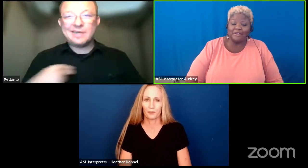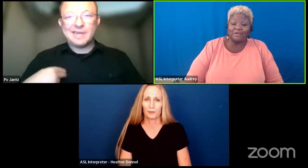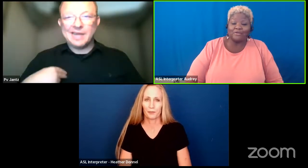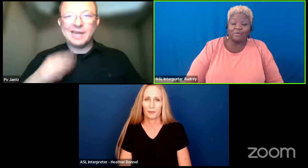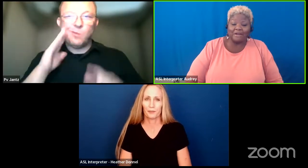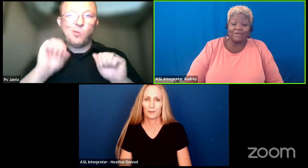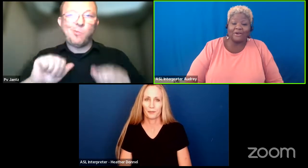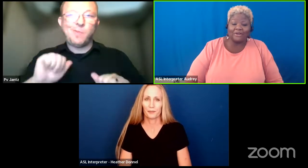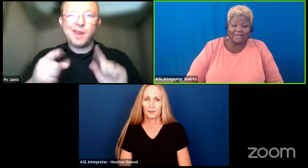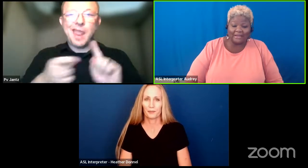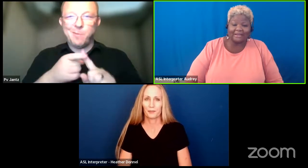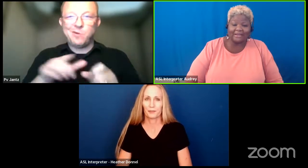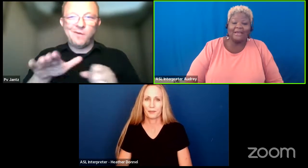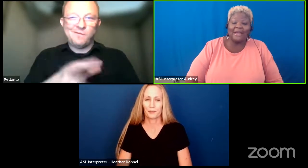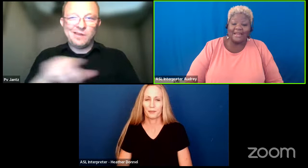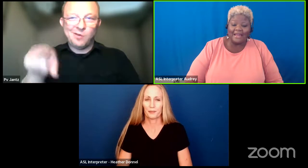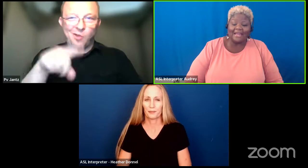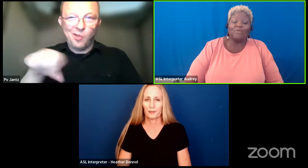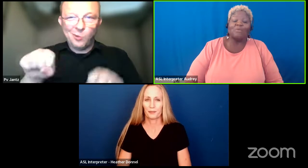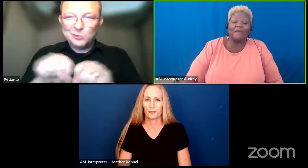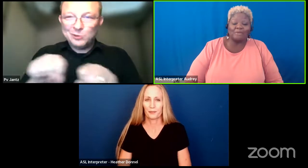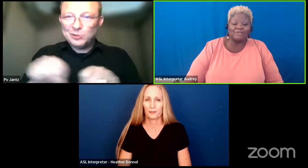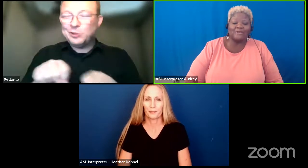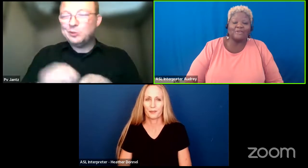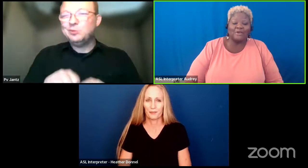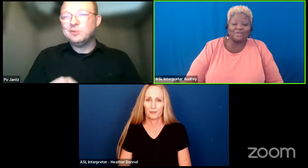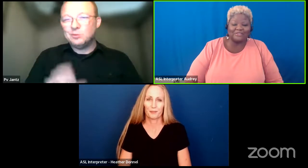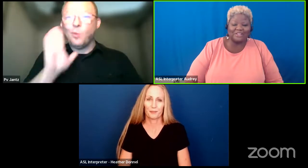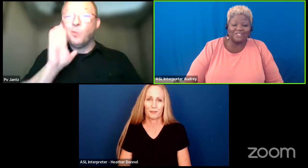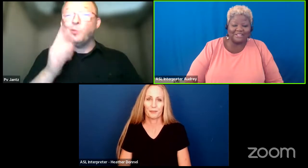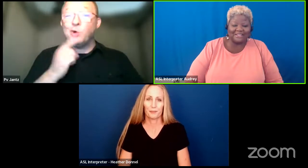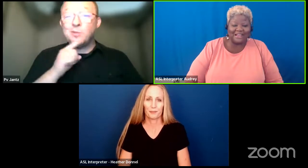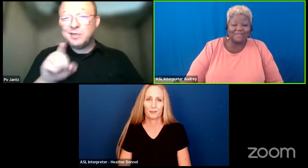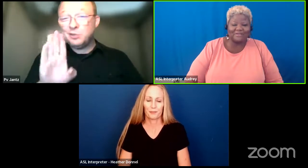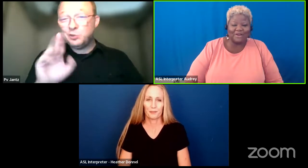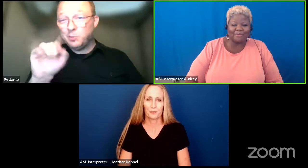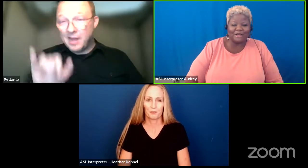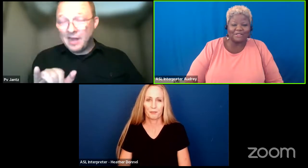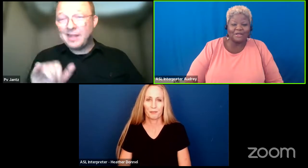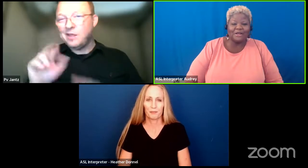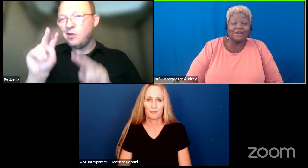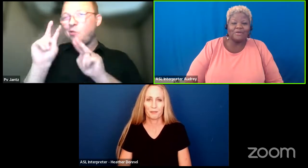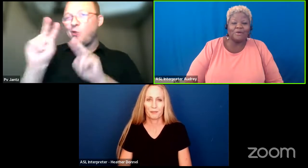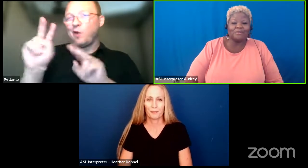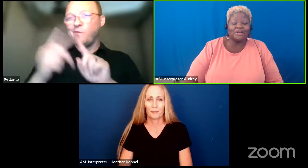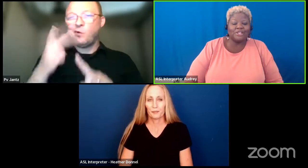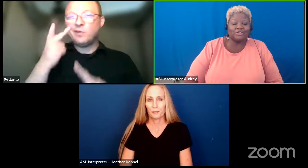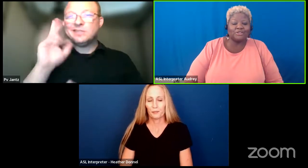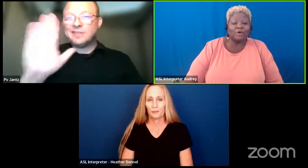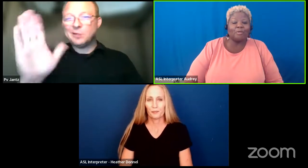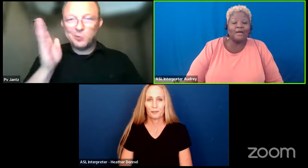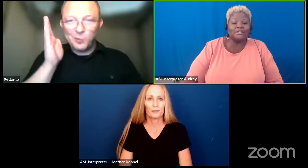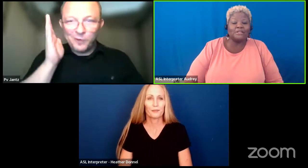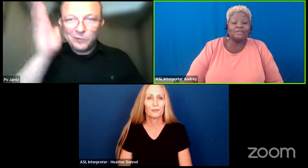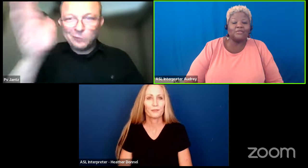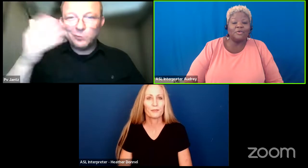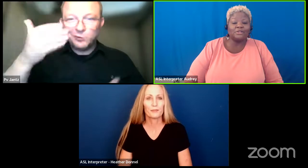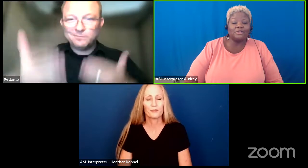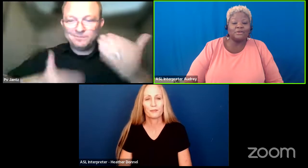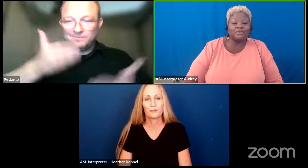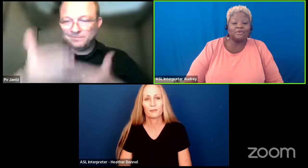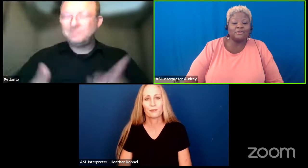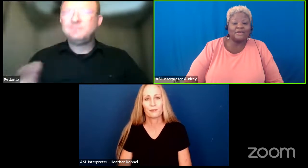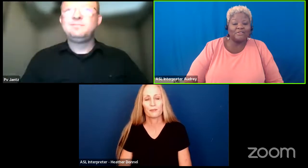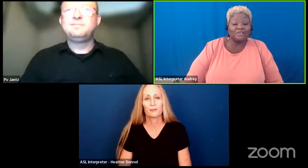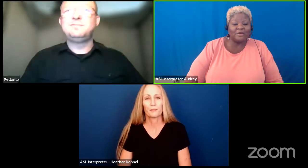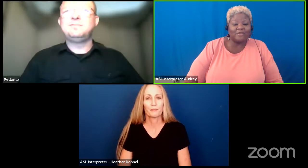to be filled from what I've heard, Nikki, and Nikki will be able to fill those efficiently. Thank you very much. We appreciate you so much and look forward